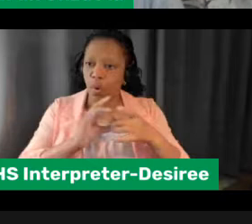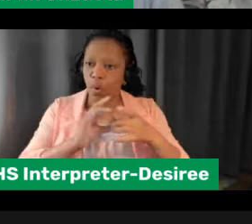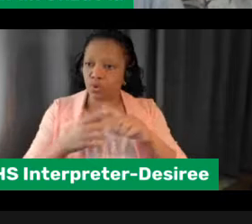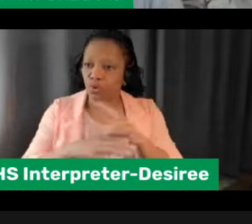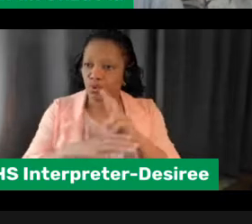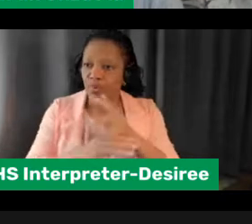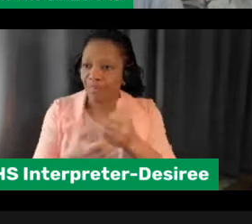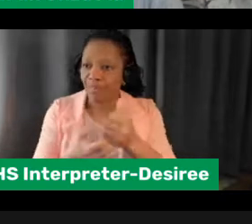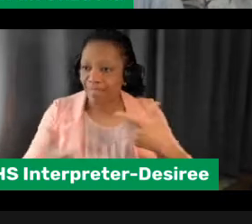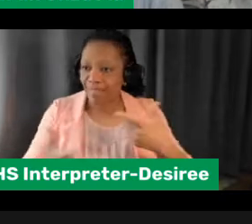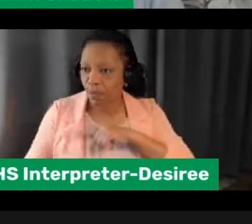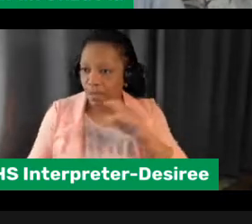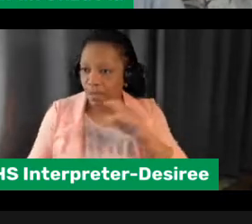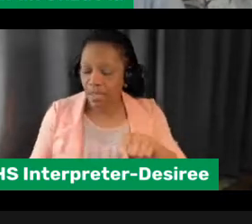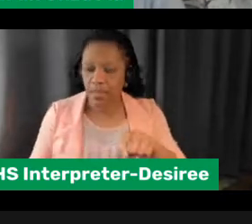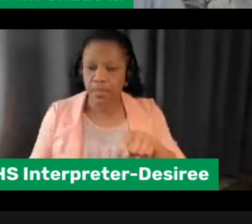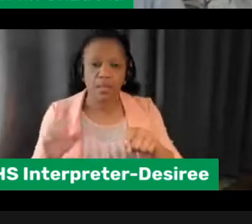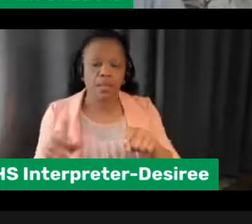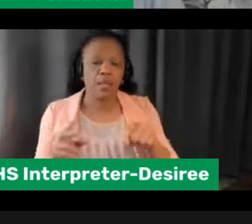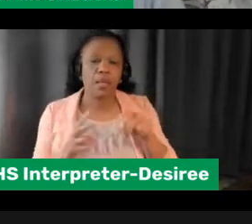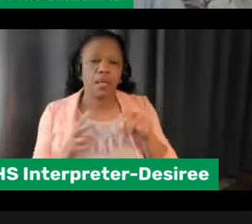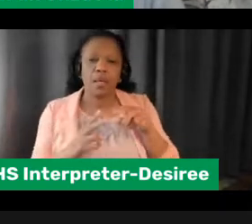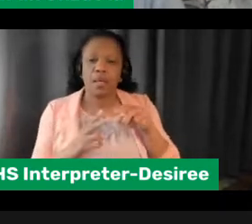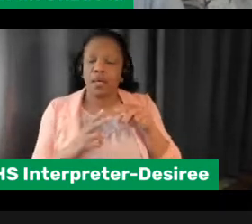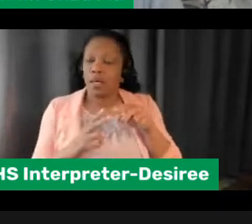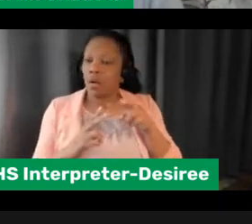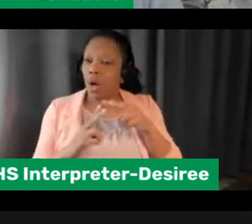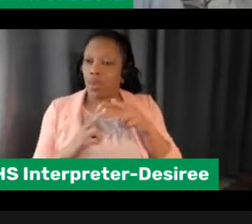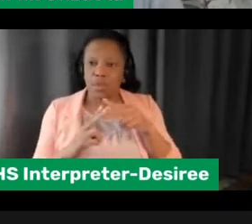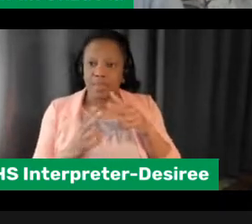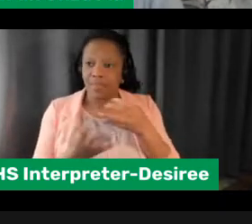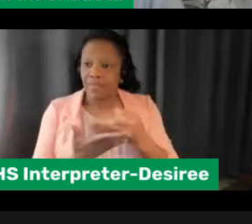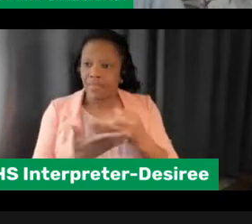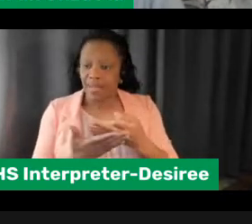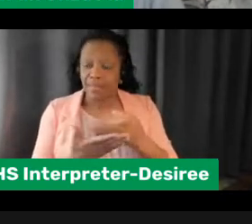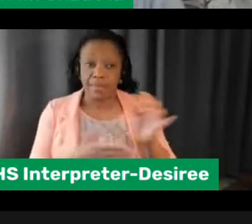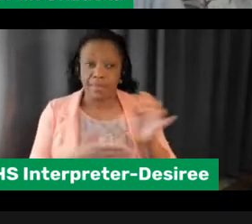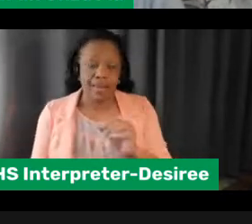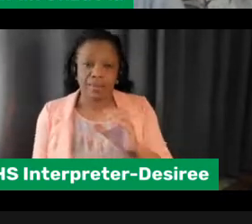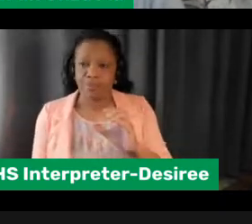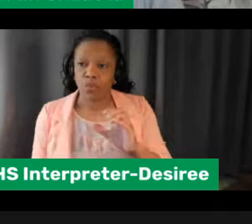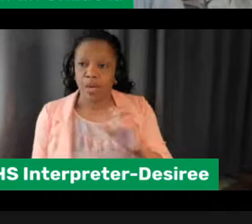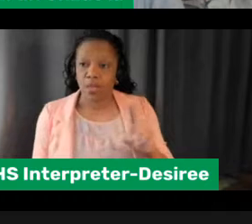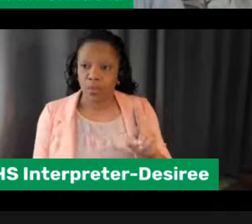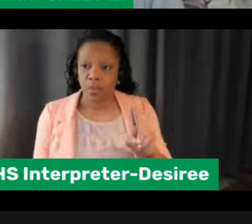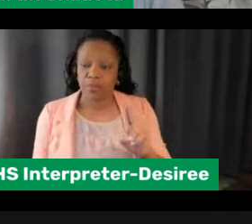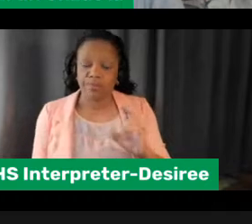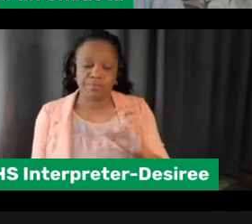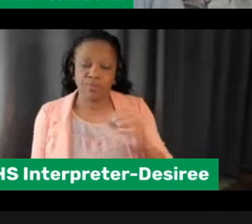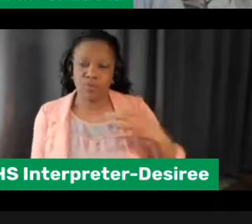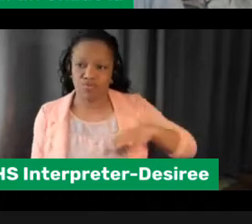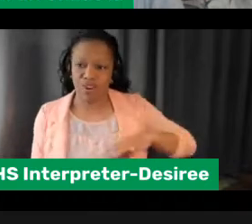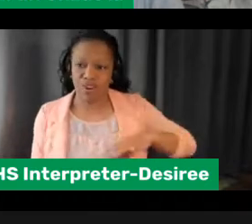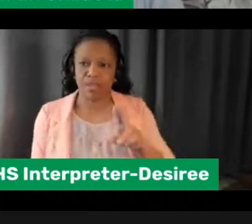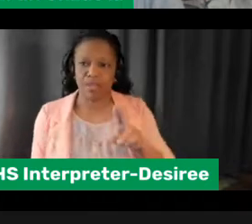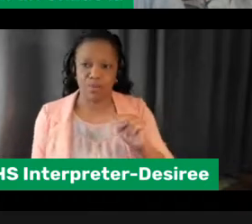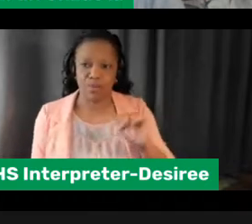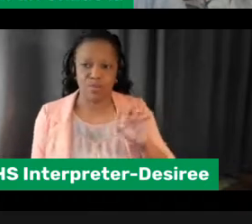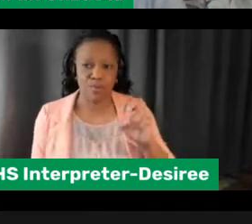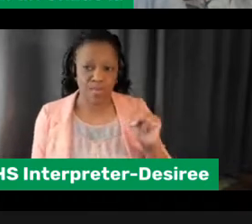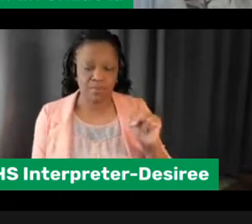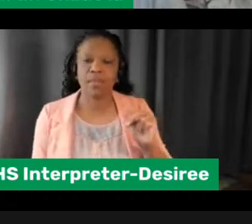Alternative finance, so credit unions, loan circles, other ways that we